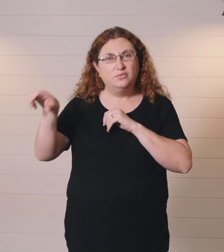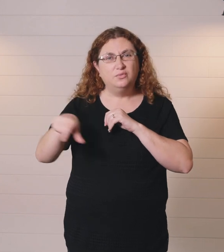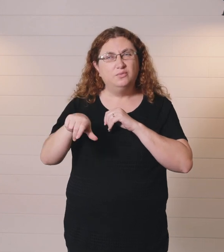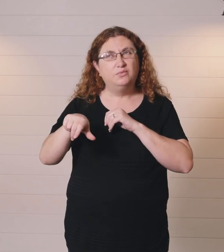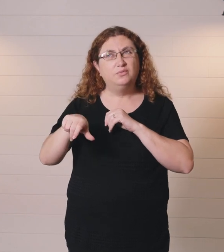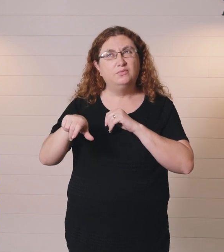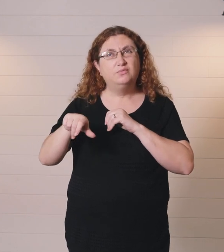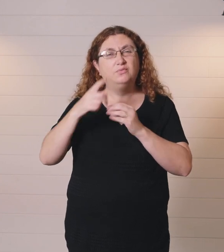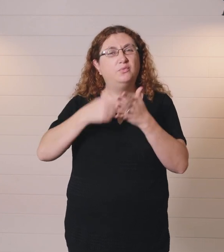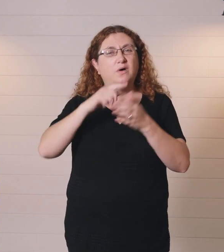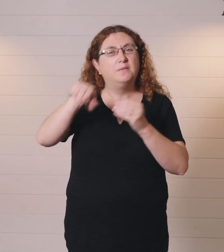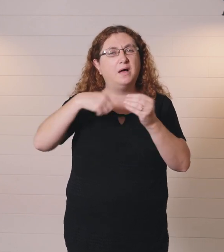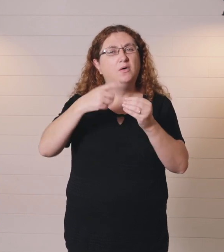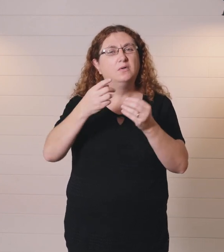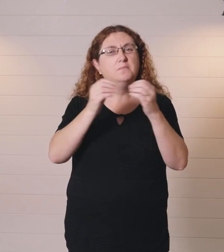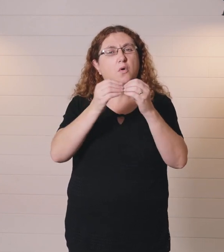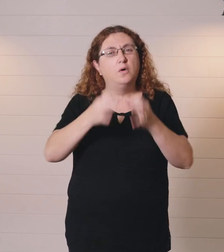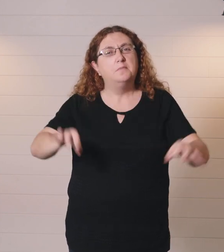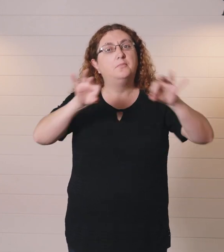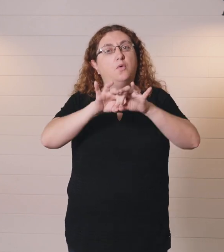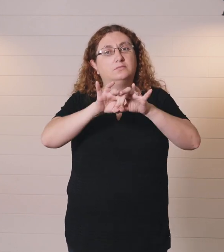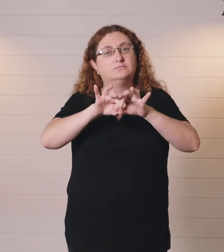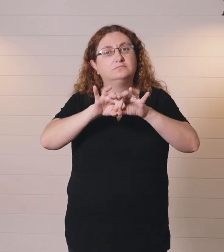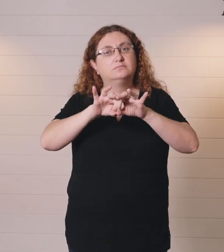far more important question,